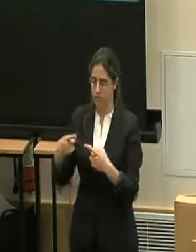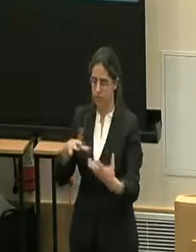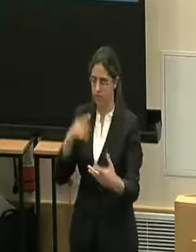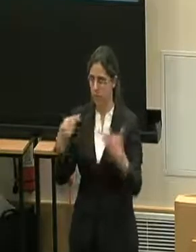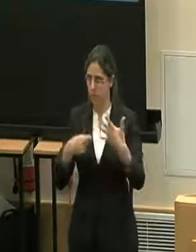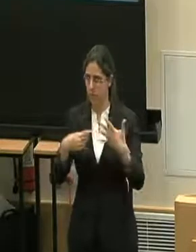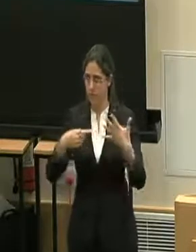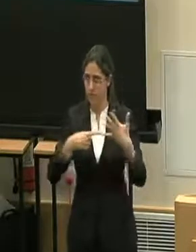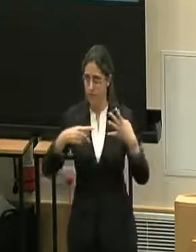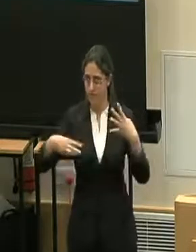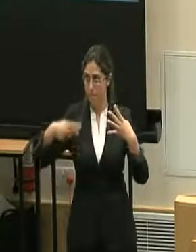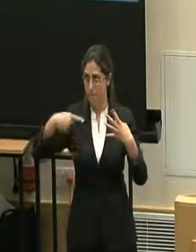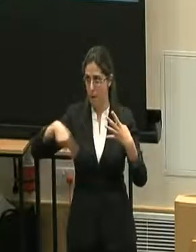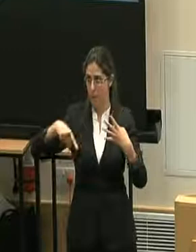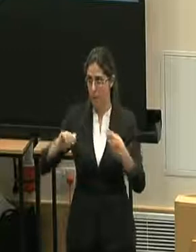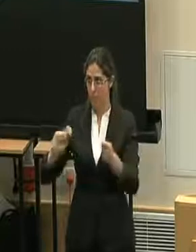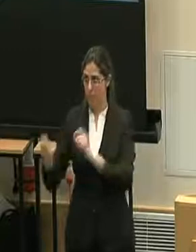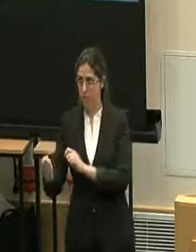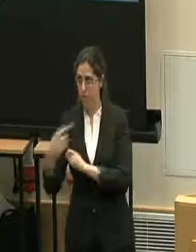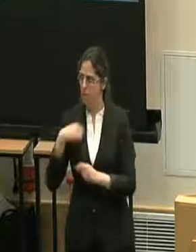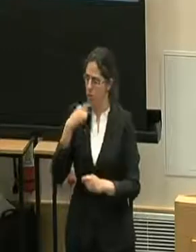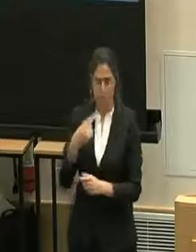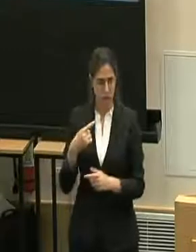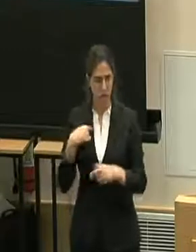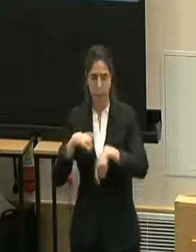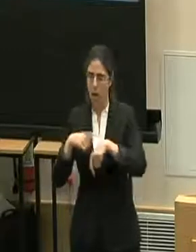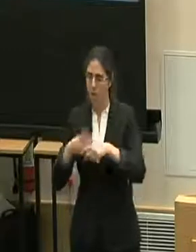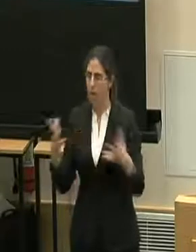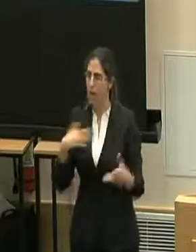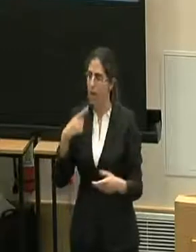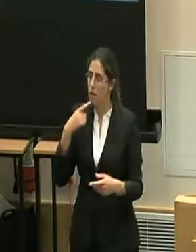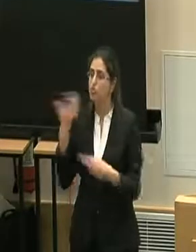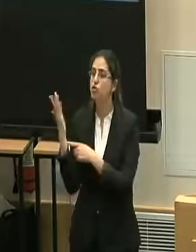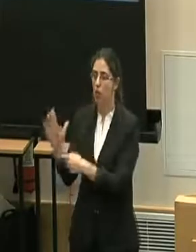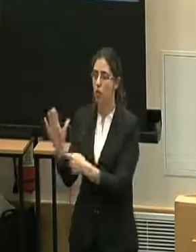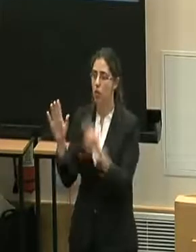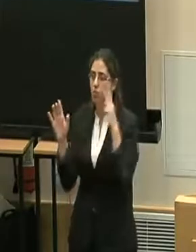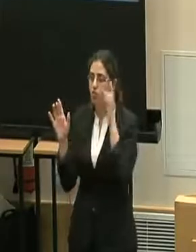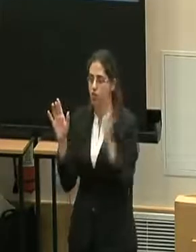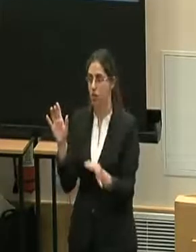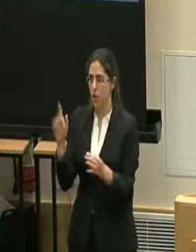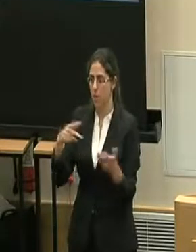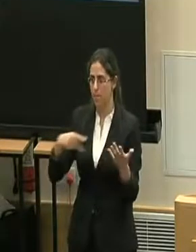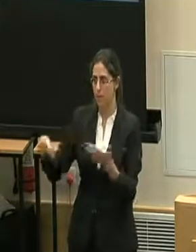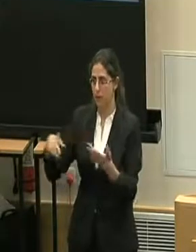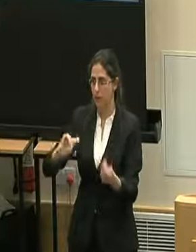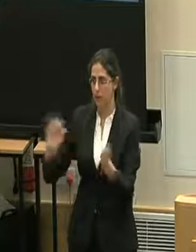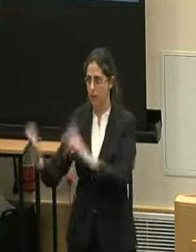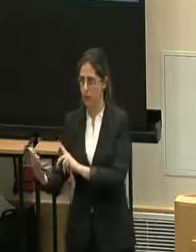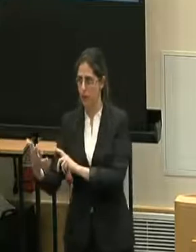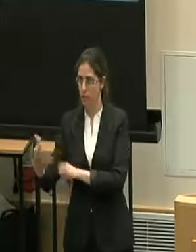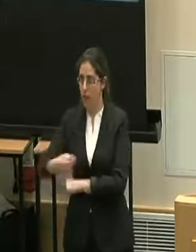shift. And I'm not going to spend a great deal of time, but I will show you what a real paradigm shift is and whether